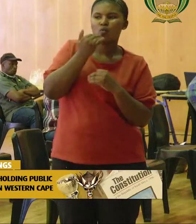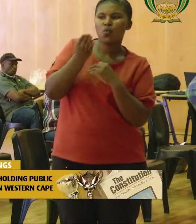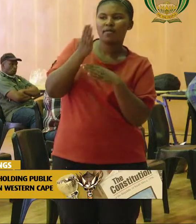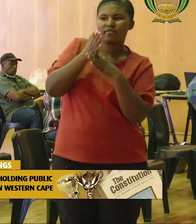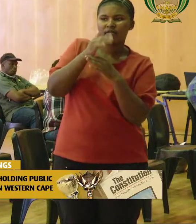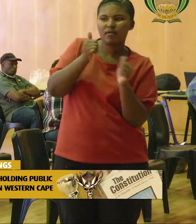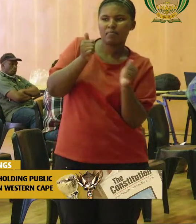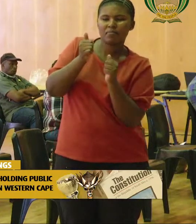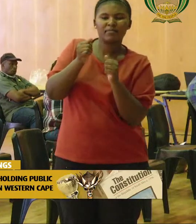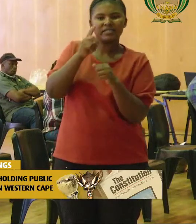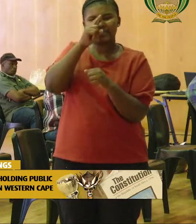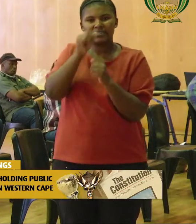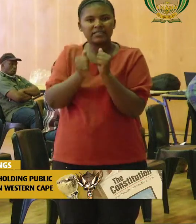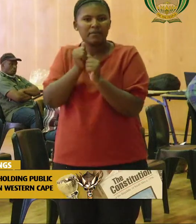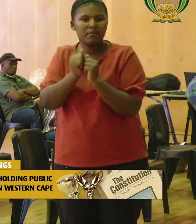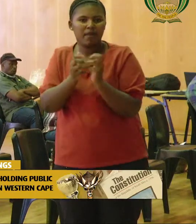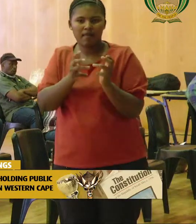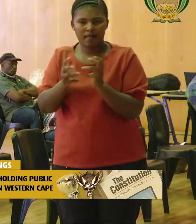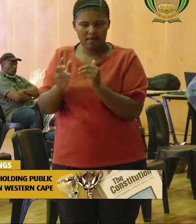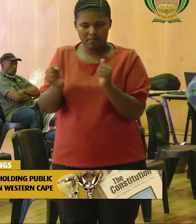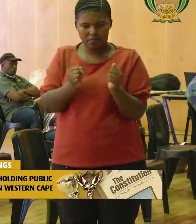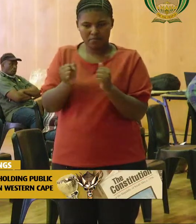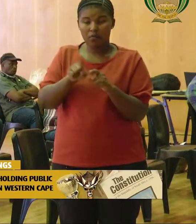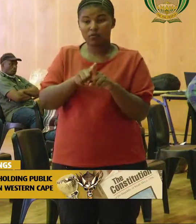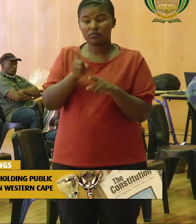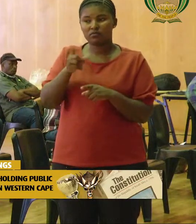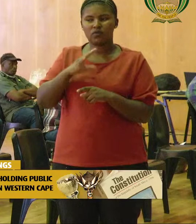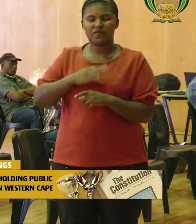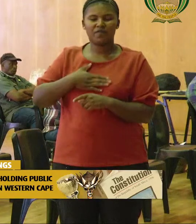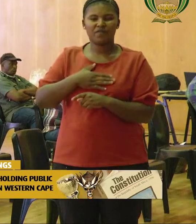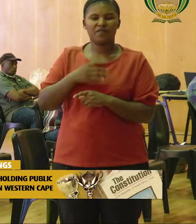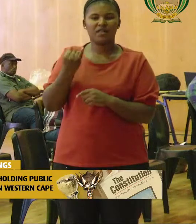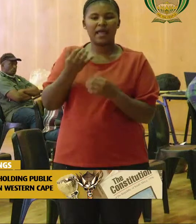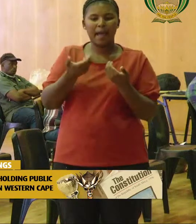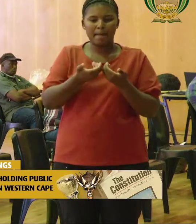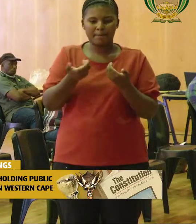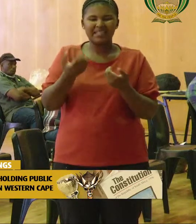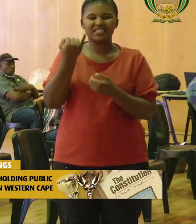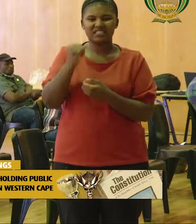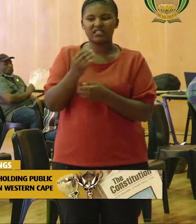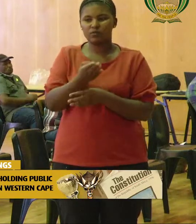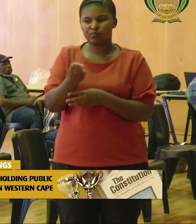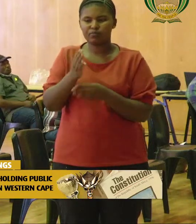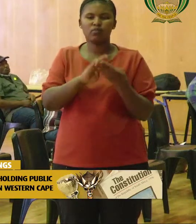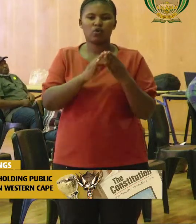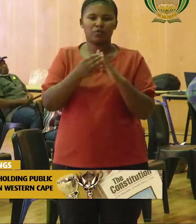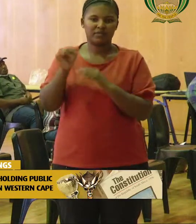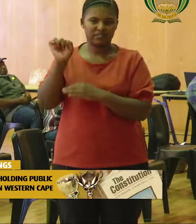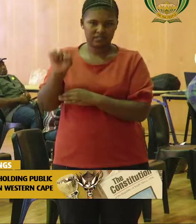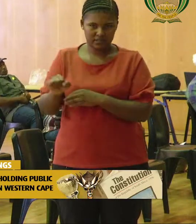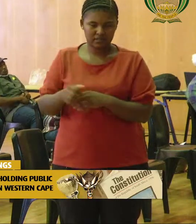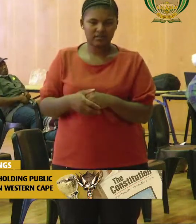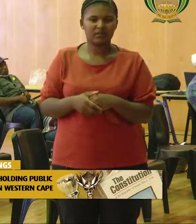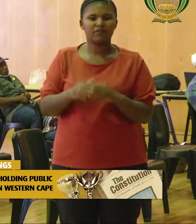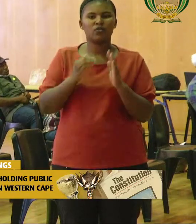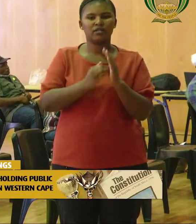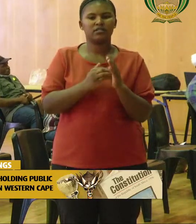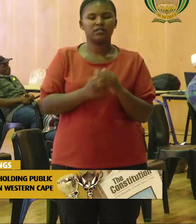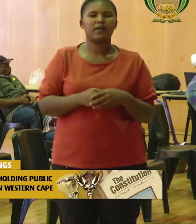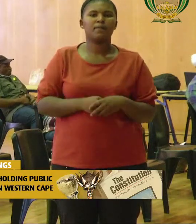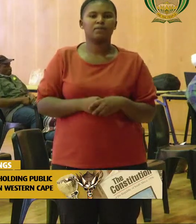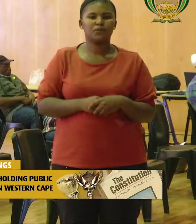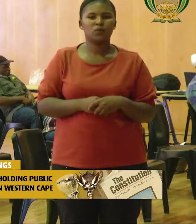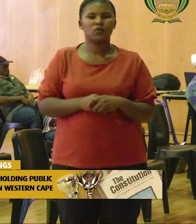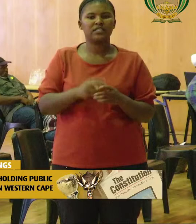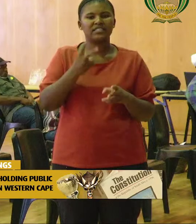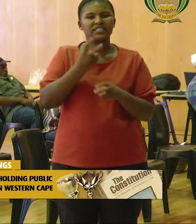your brother, your sister, and all that. And she feels that apartheid still exists in her community. For example, it's hard